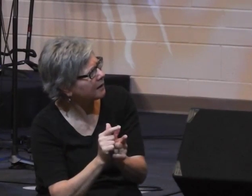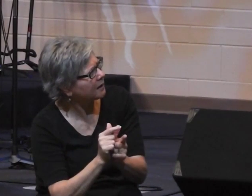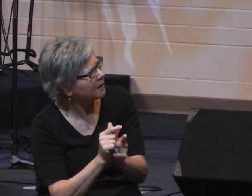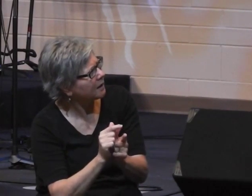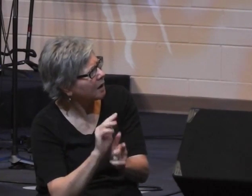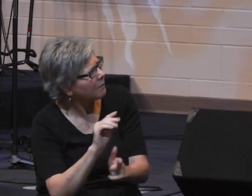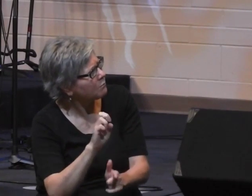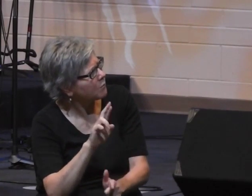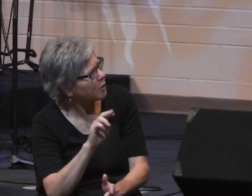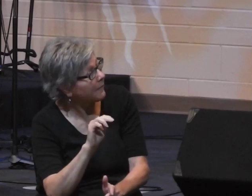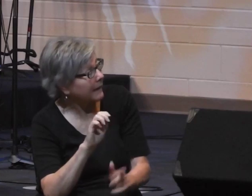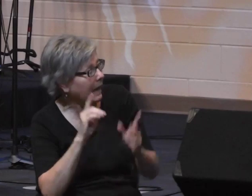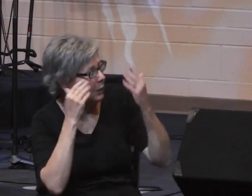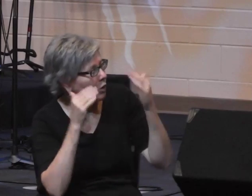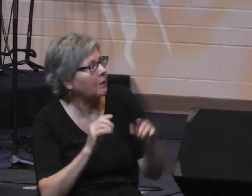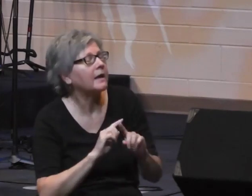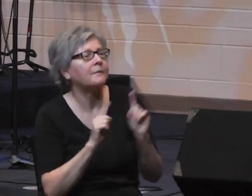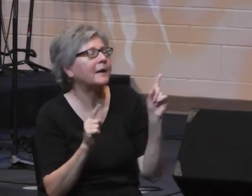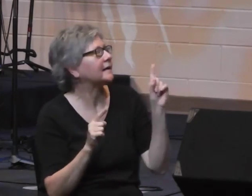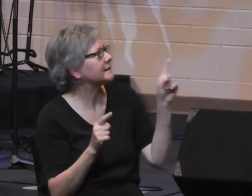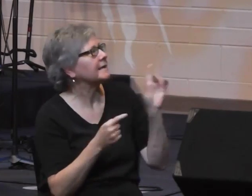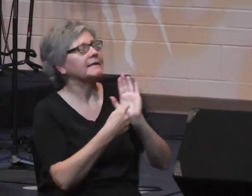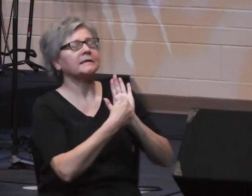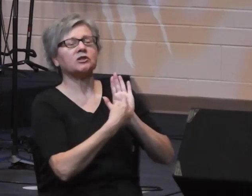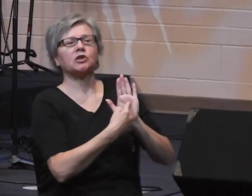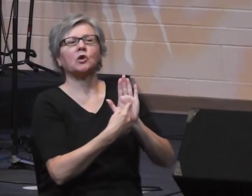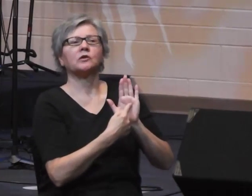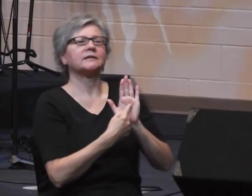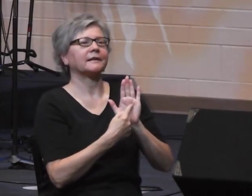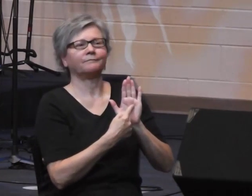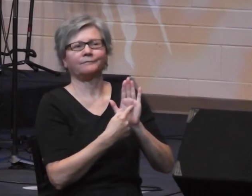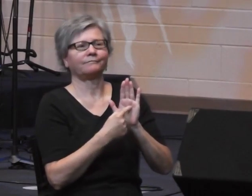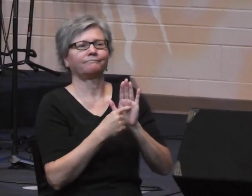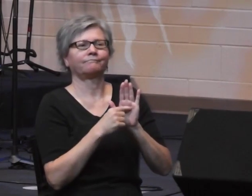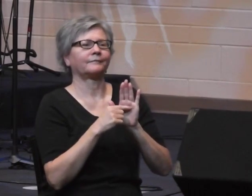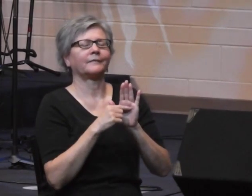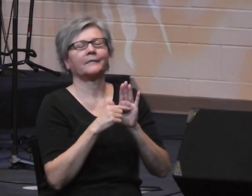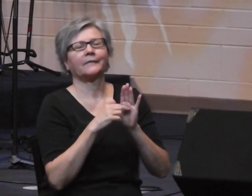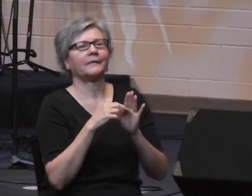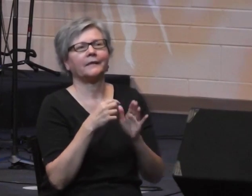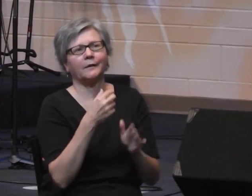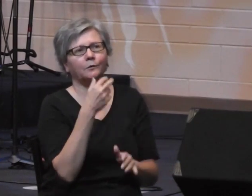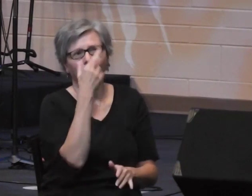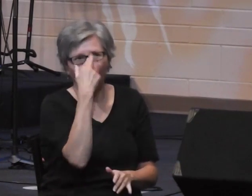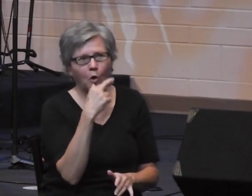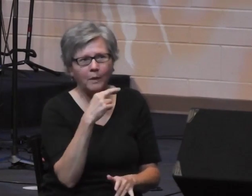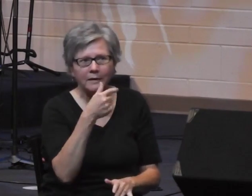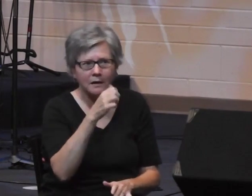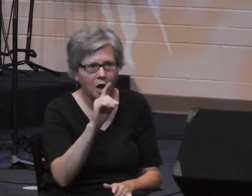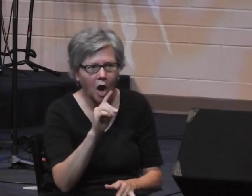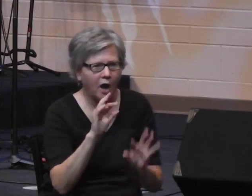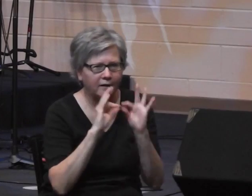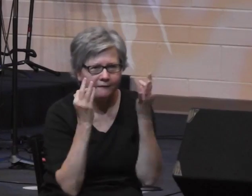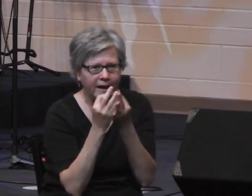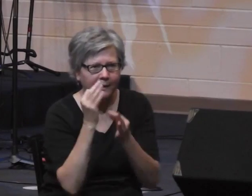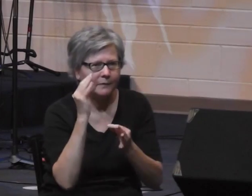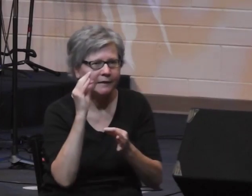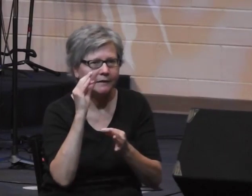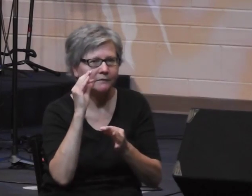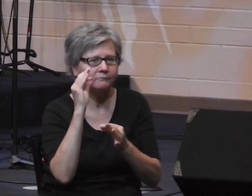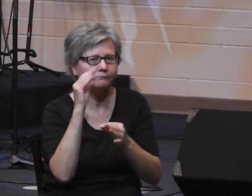whole Roman god family tree. And this is all to say that Rome was not just